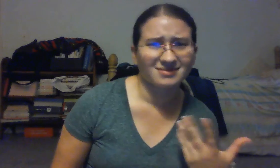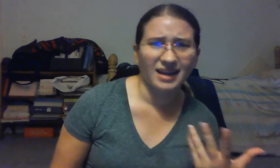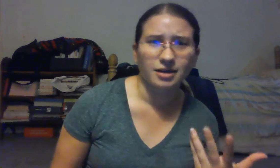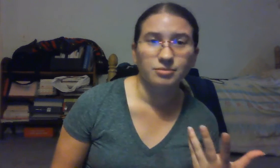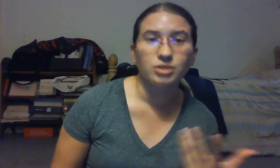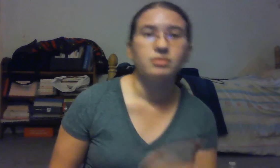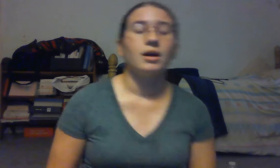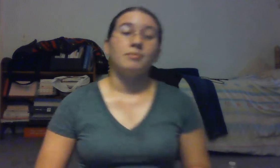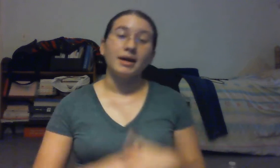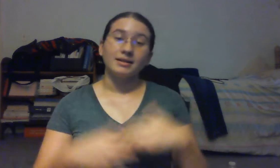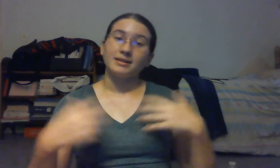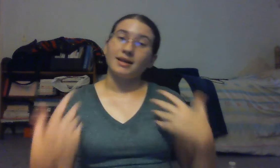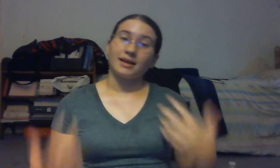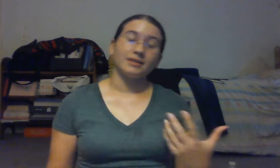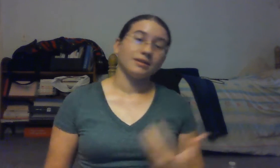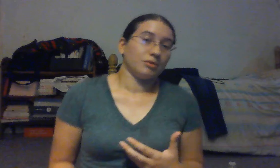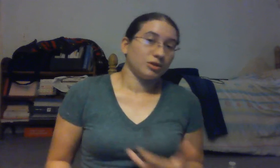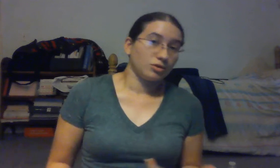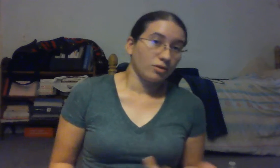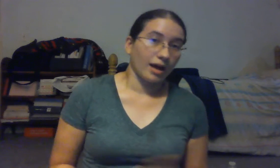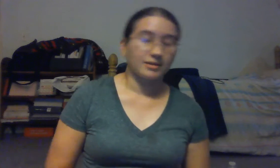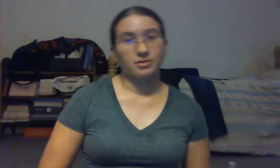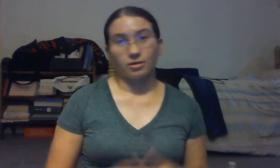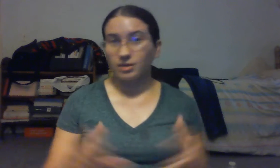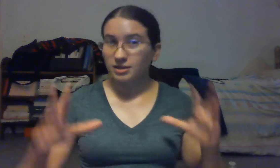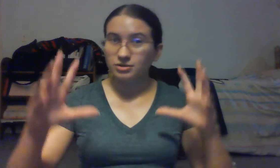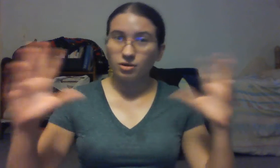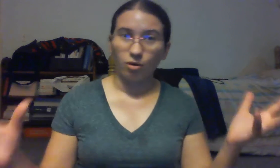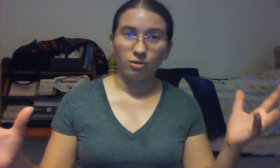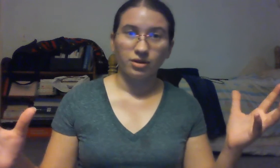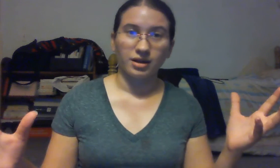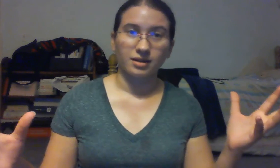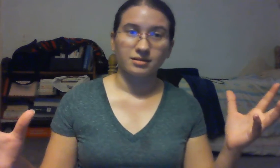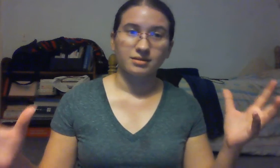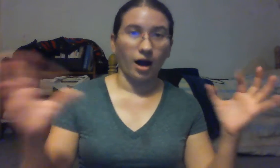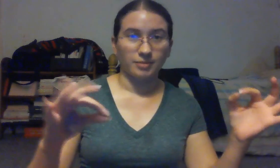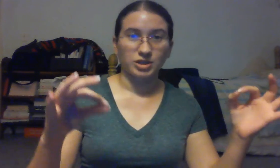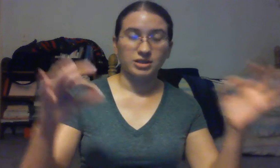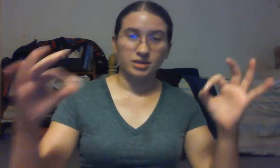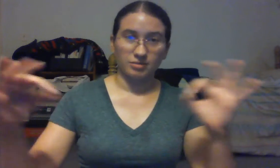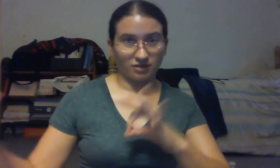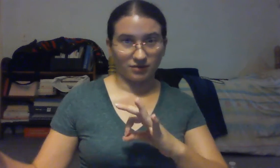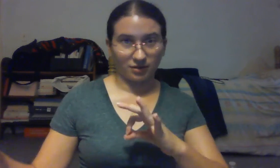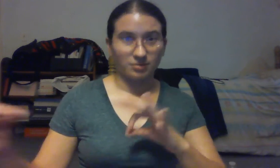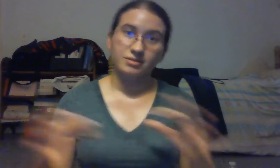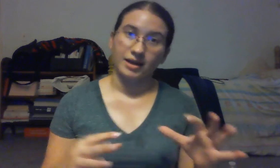not compute. But in ASL, we can do that. So here's the whole thing. Object, subject, verb,